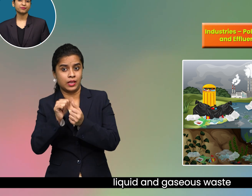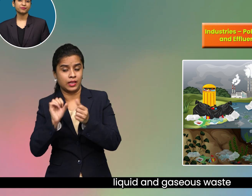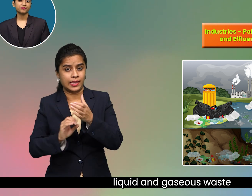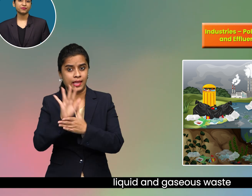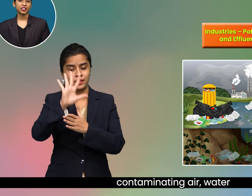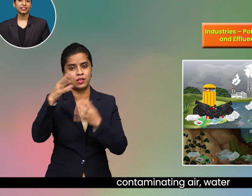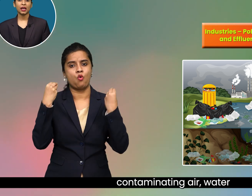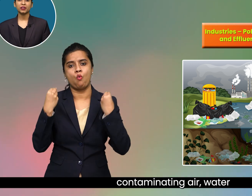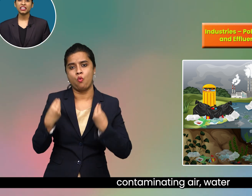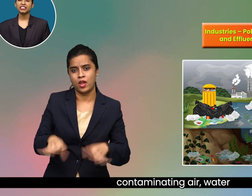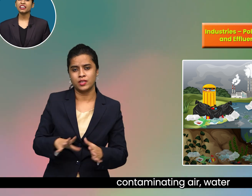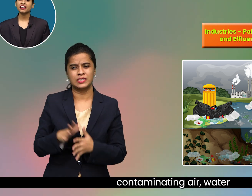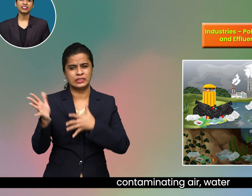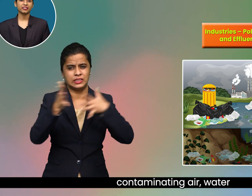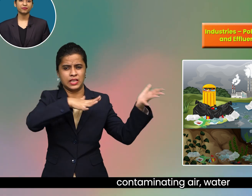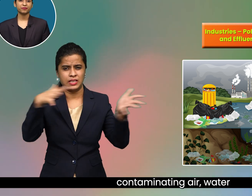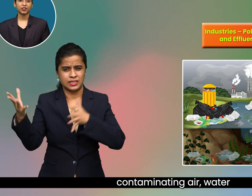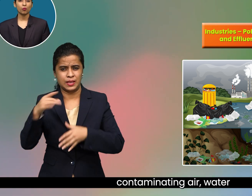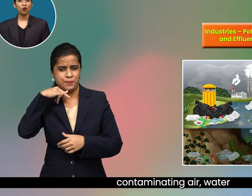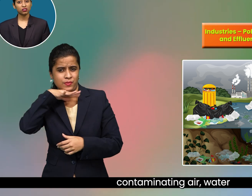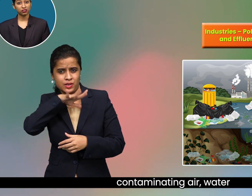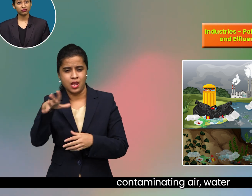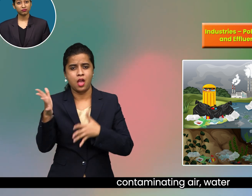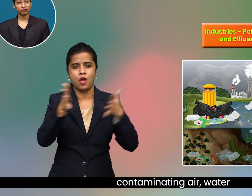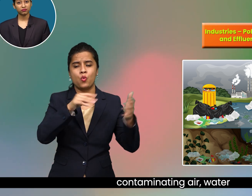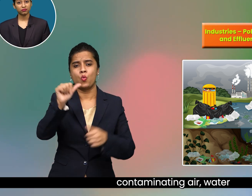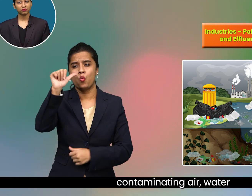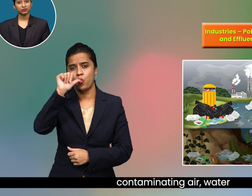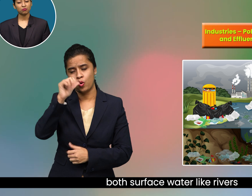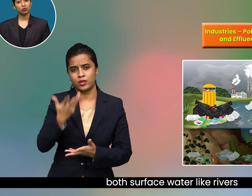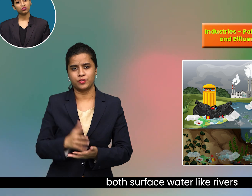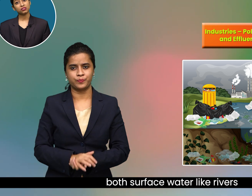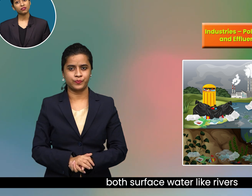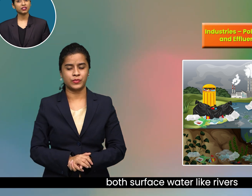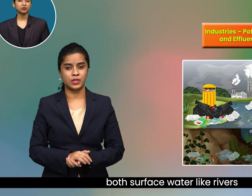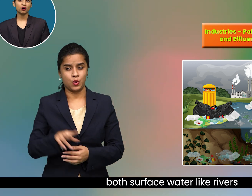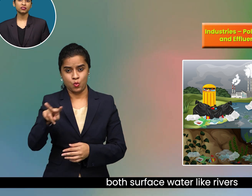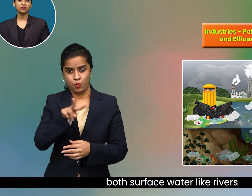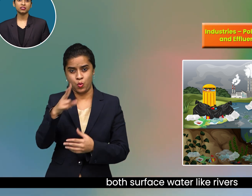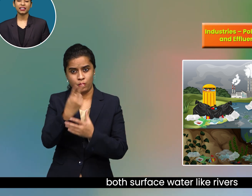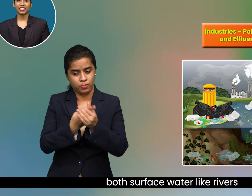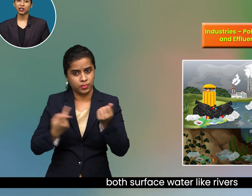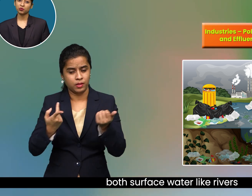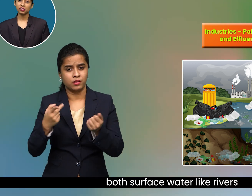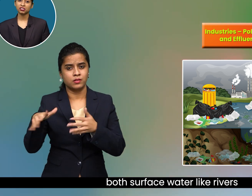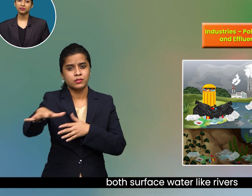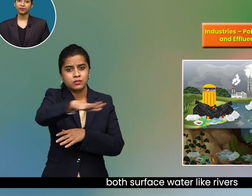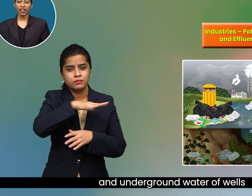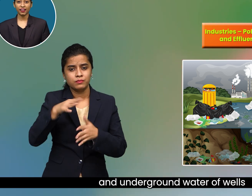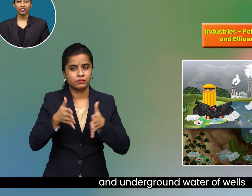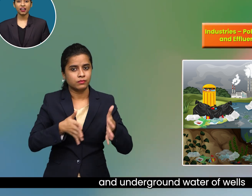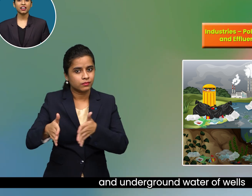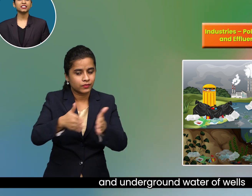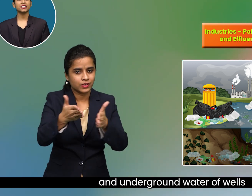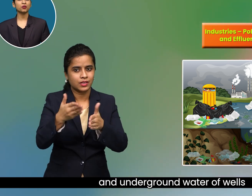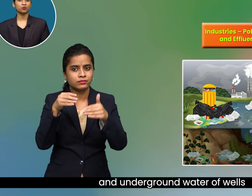waste, contaminating air, water, both surface water like rivers